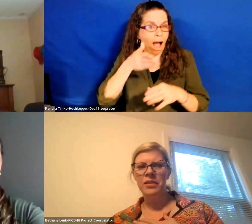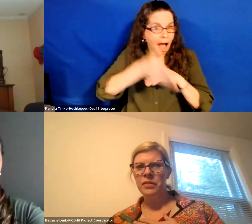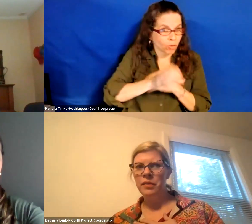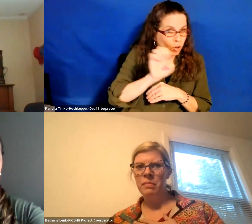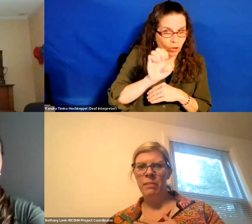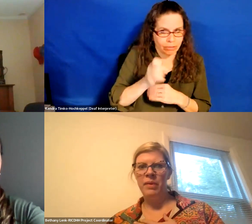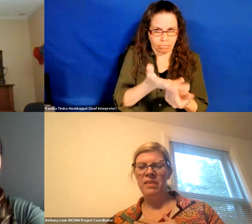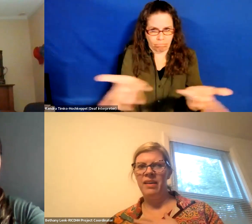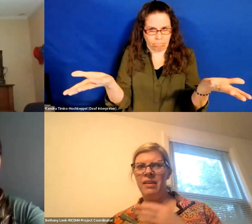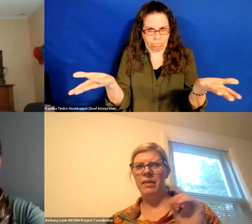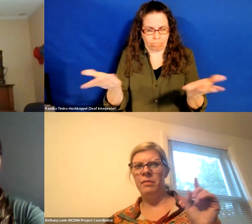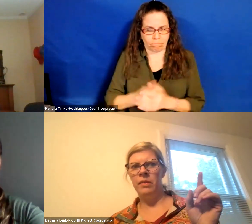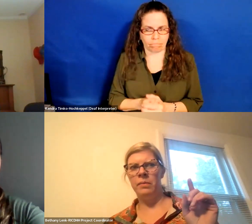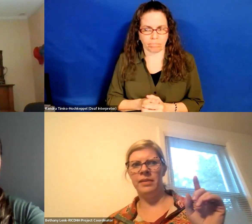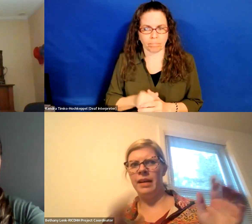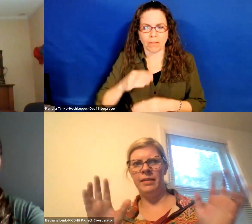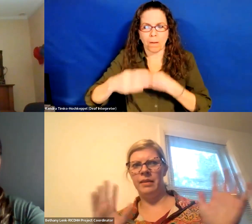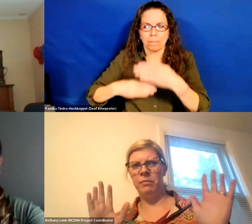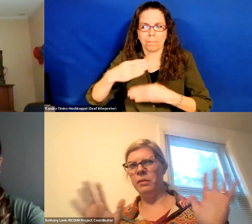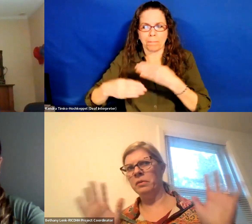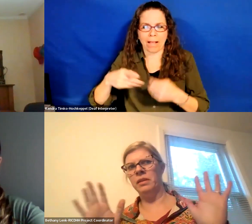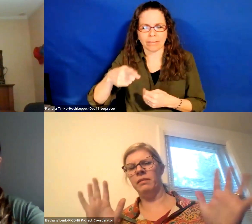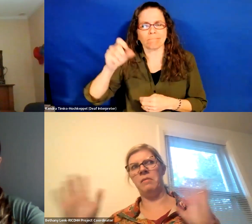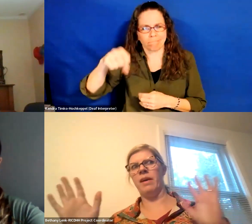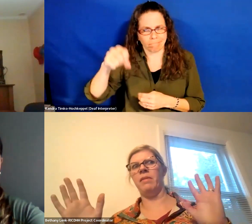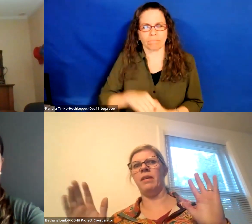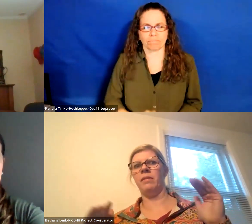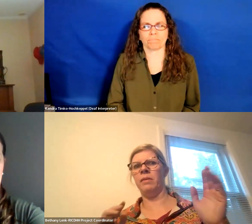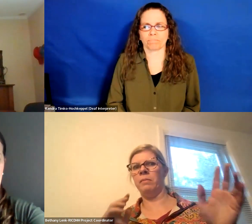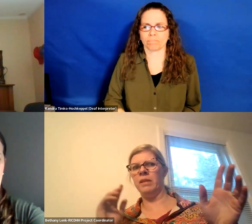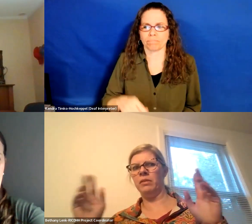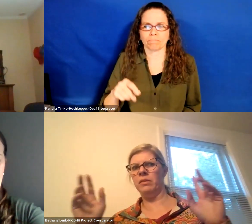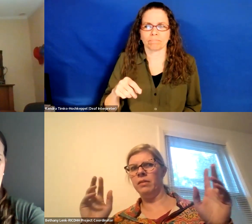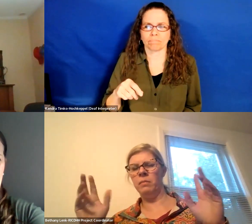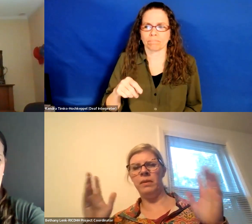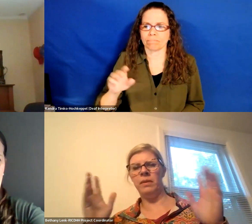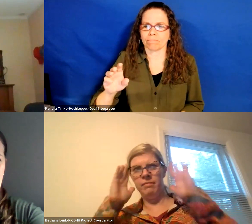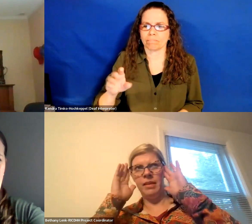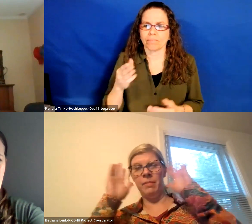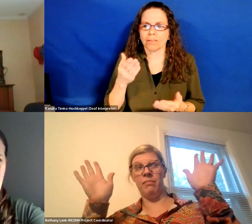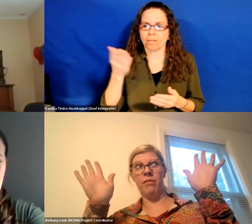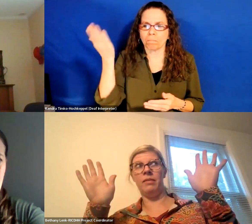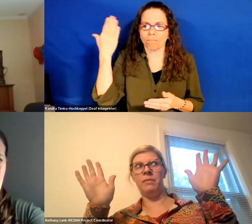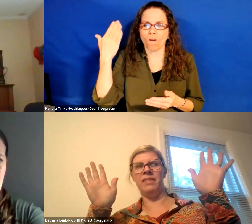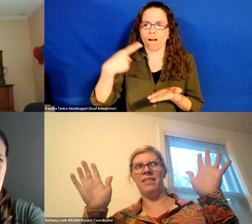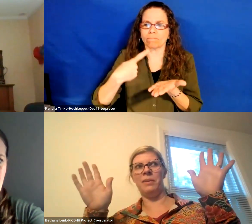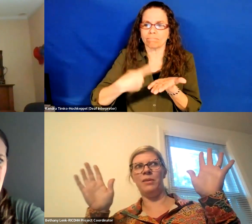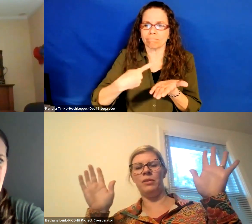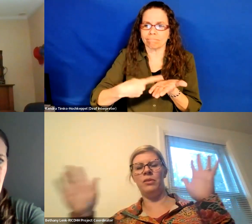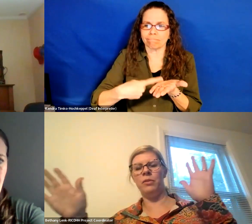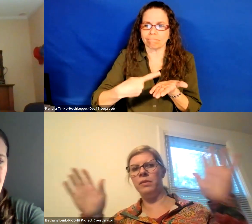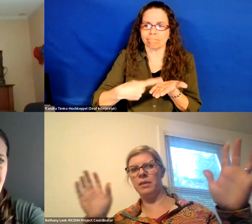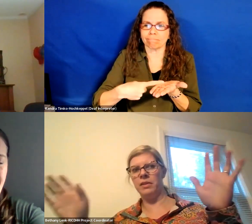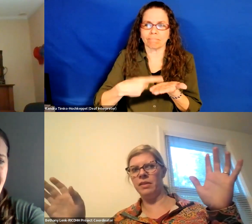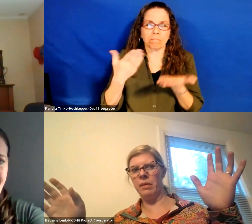I actually remember that there was an idea floating around that there would be, am I wrong with that there